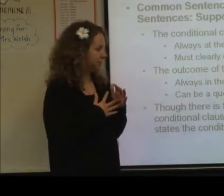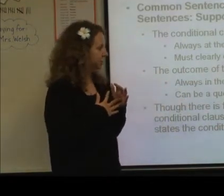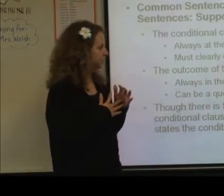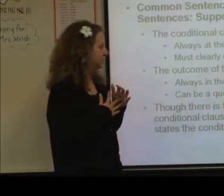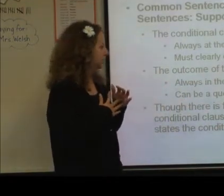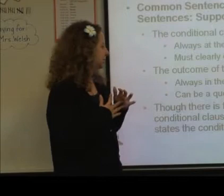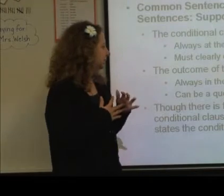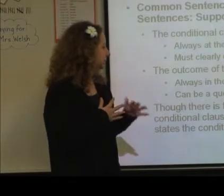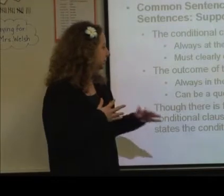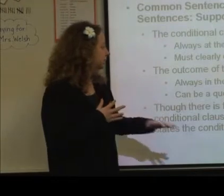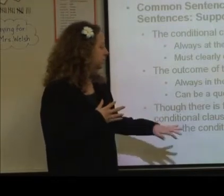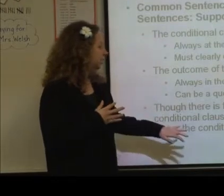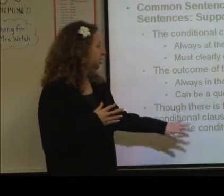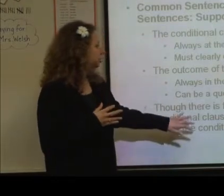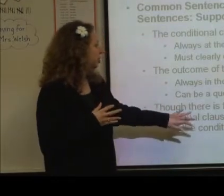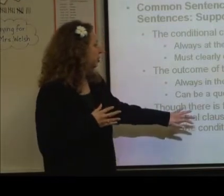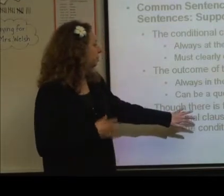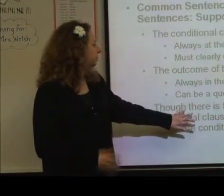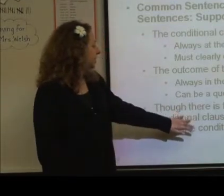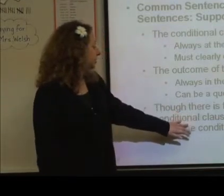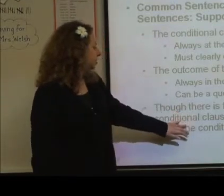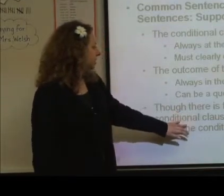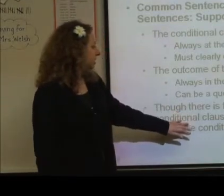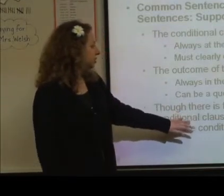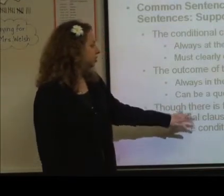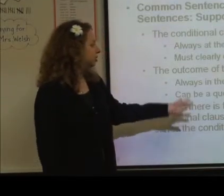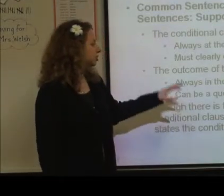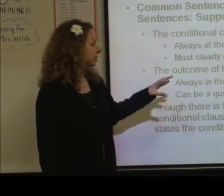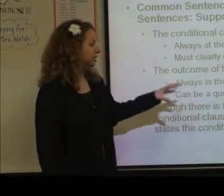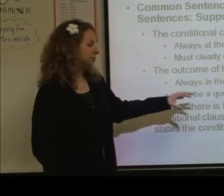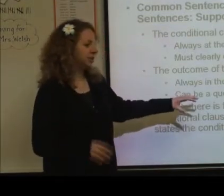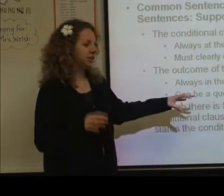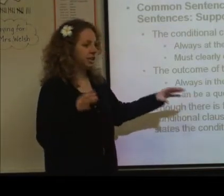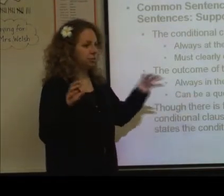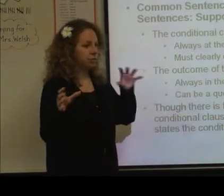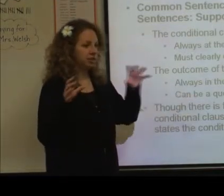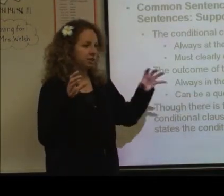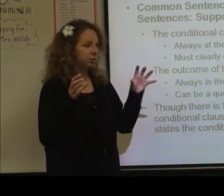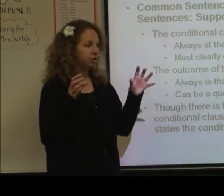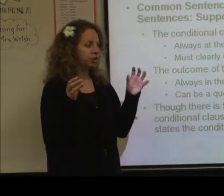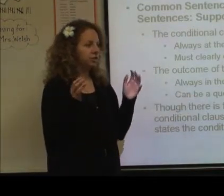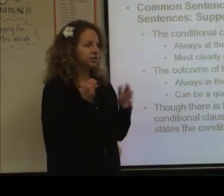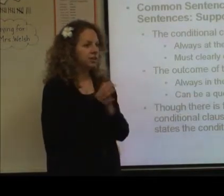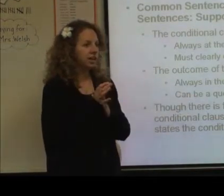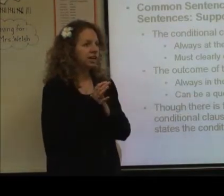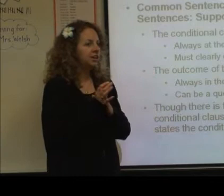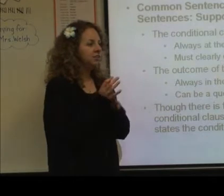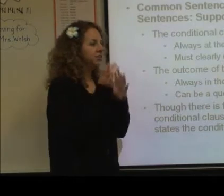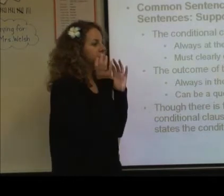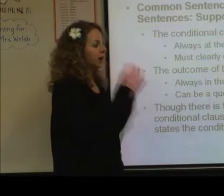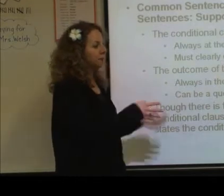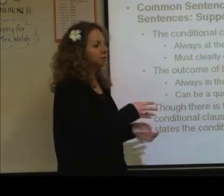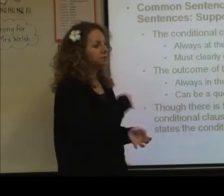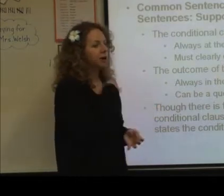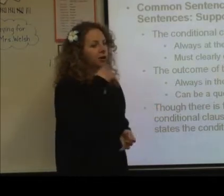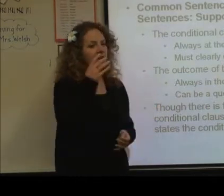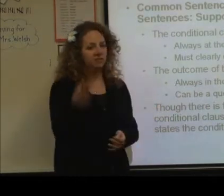as we'll see in the examples. Okay, so even though in English there's flexibility in the way that you order it, you could say, this will happen tomorrow if